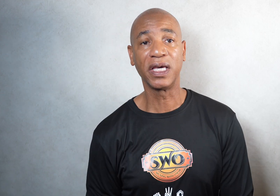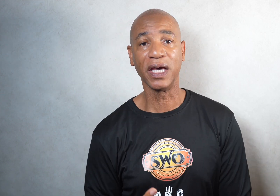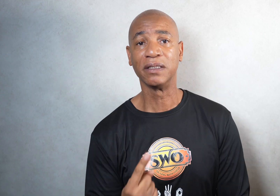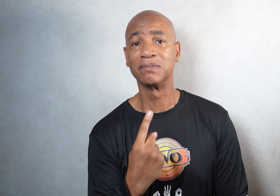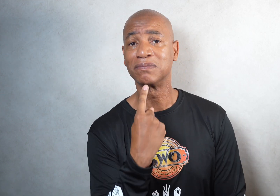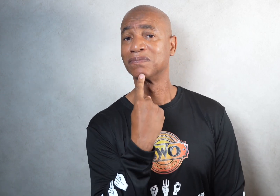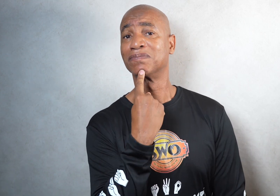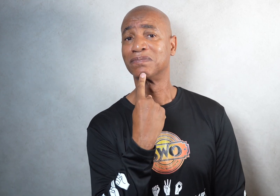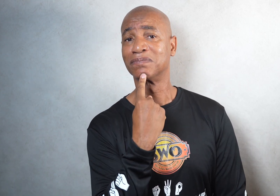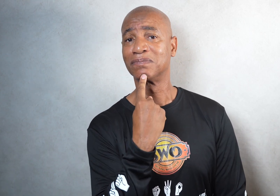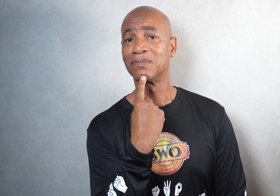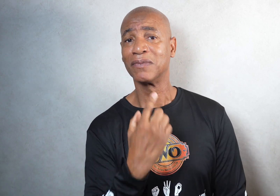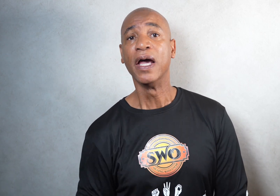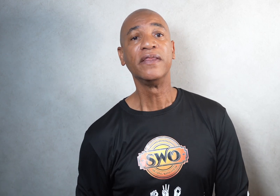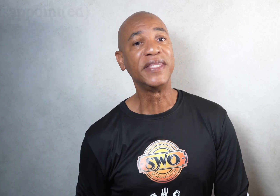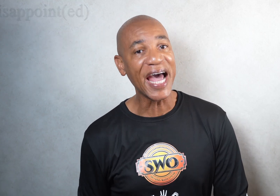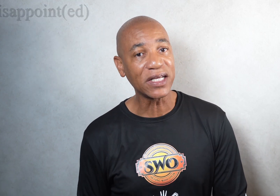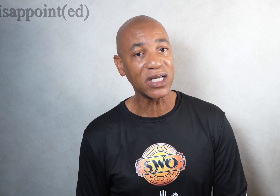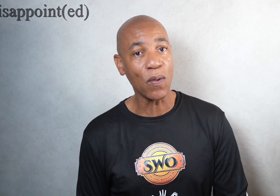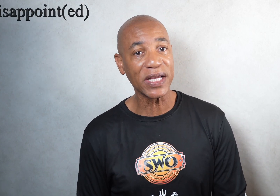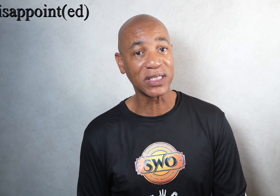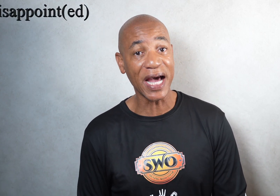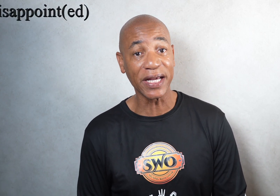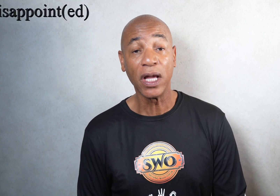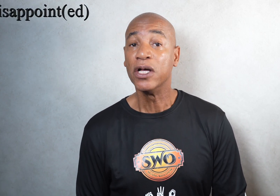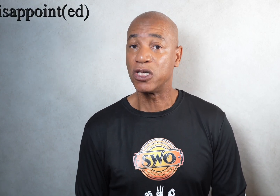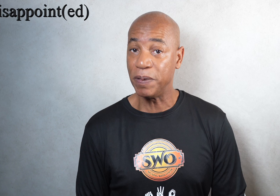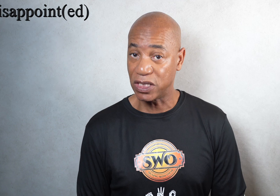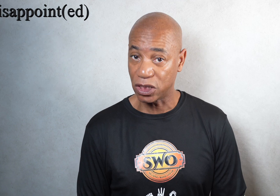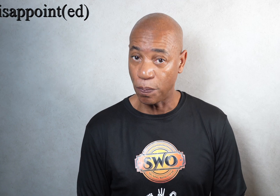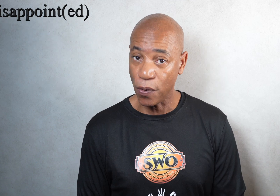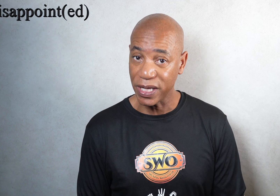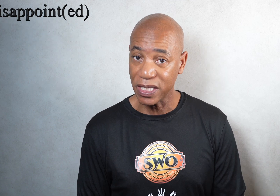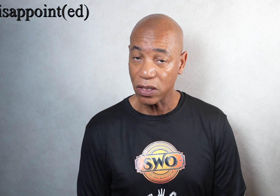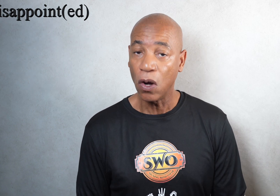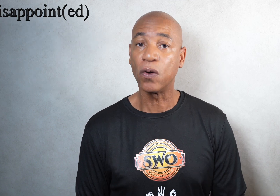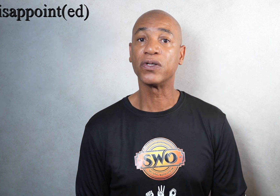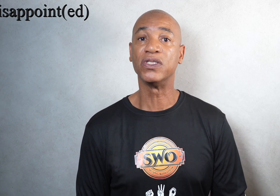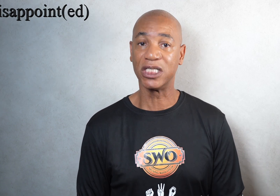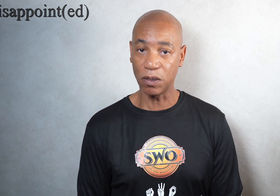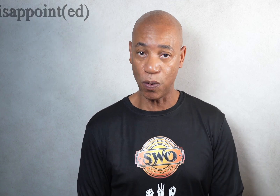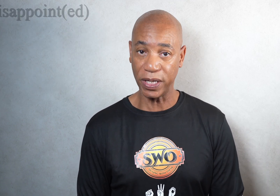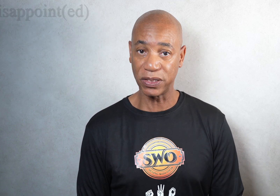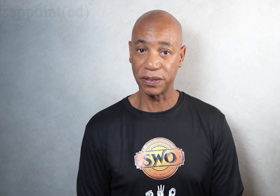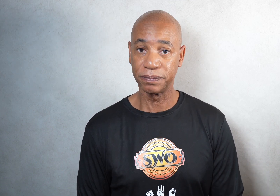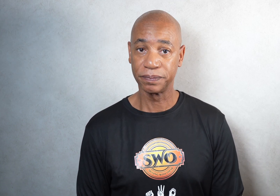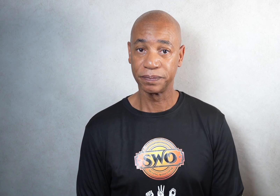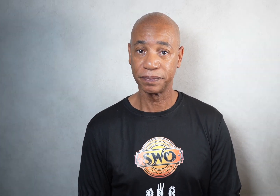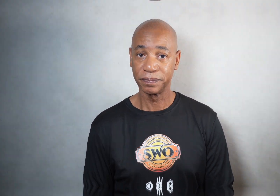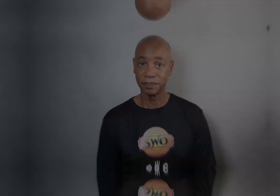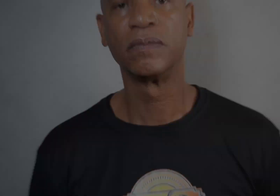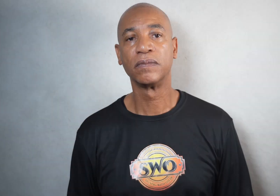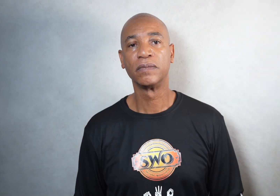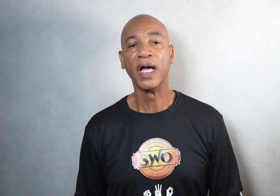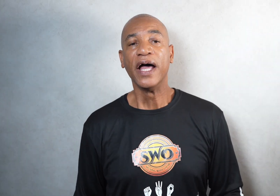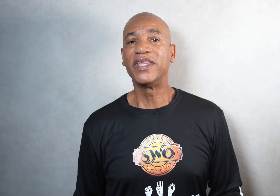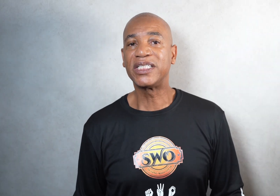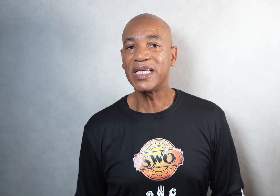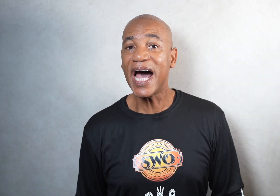again. That is how I sign to be disappointed or disappoint. The sign